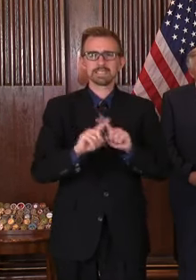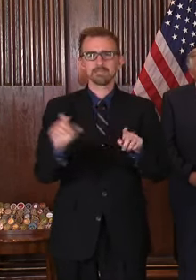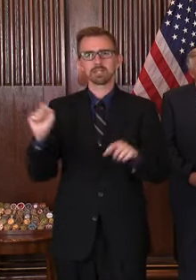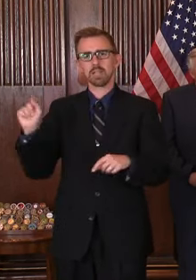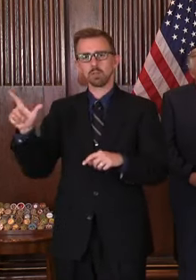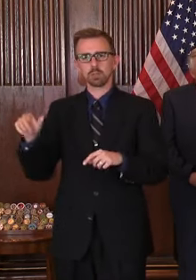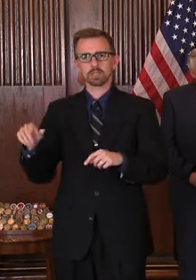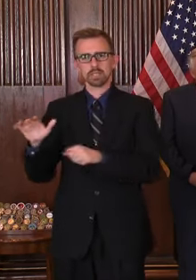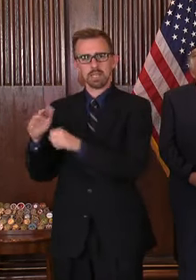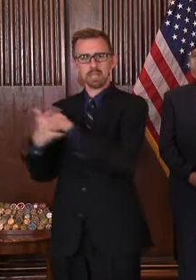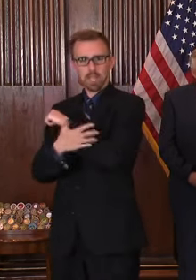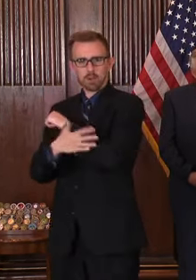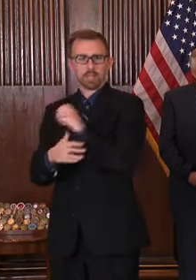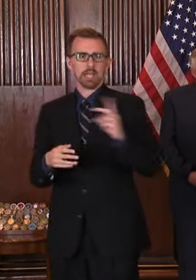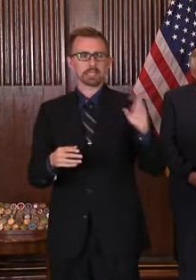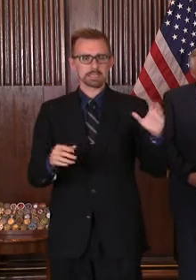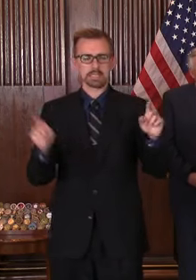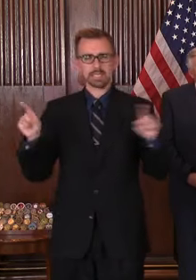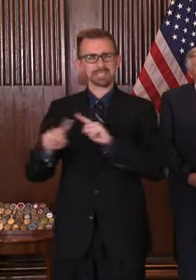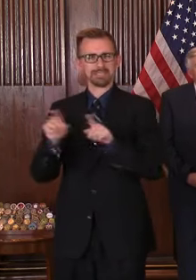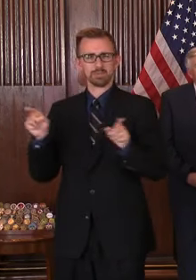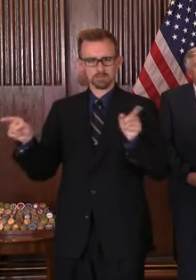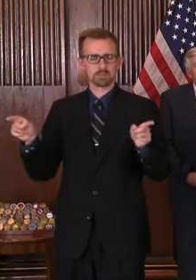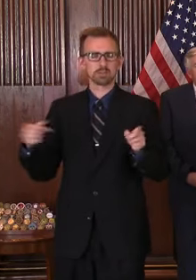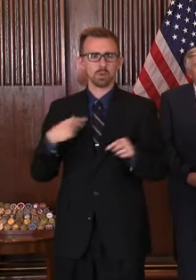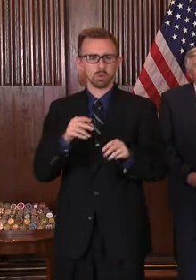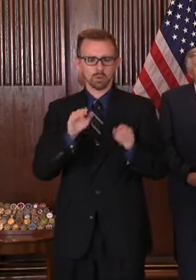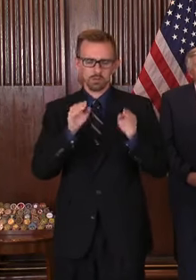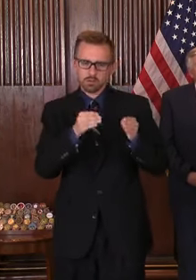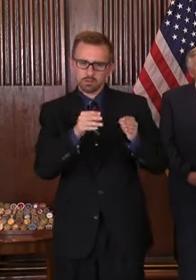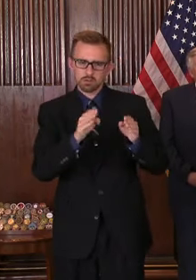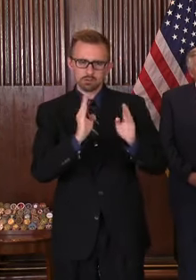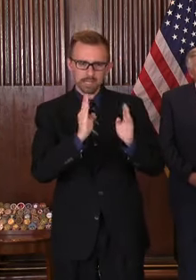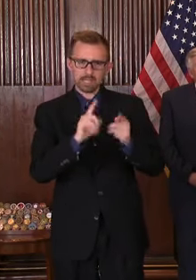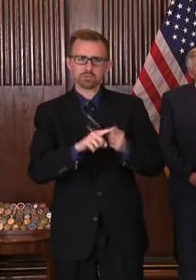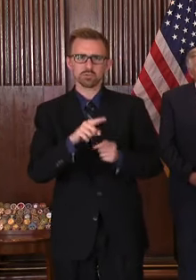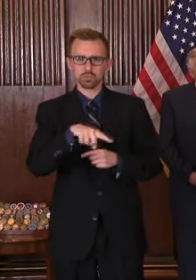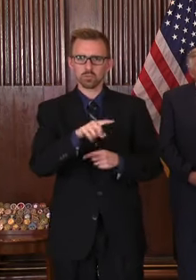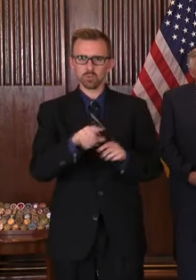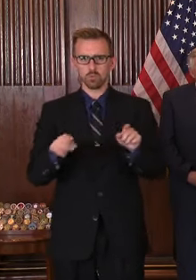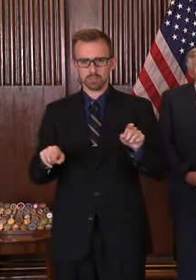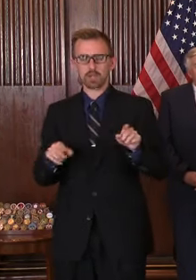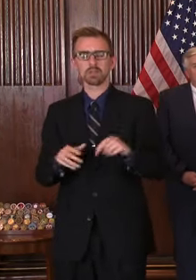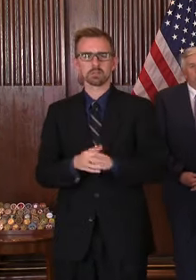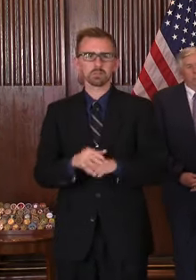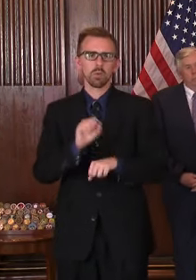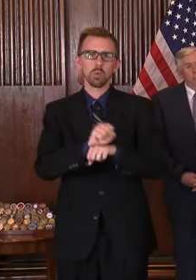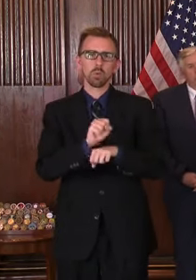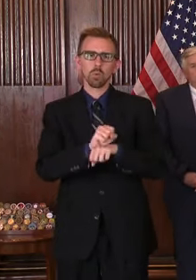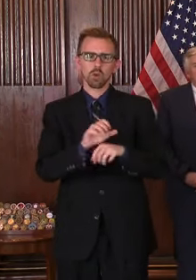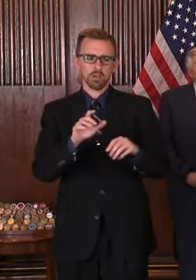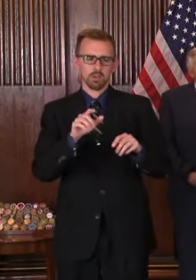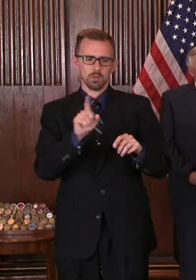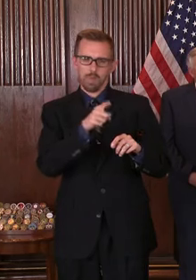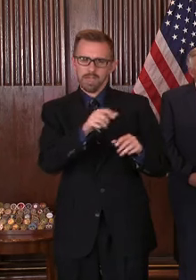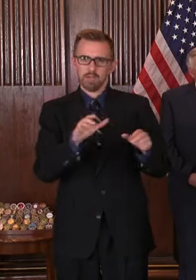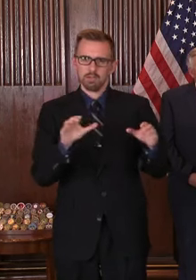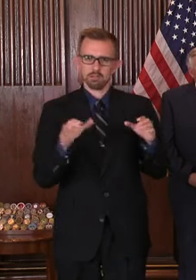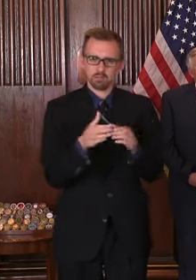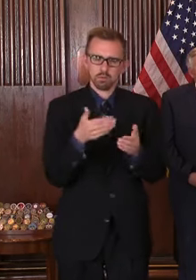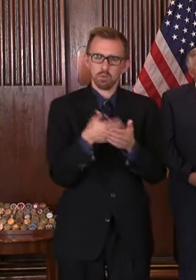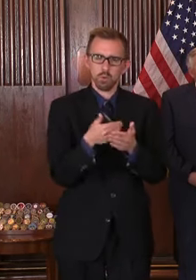and St. Louis County and Kansas City. So we're paying very close attention to work site kind of congregated